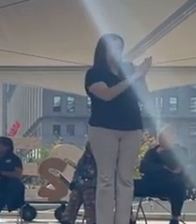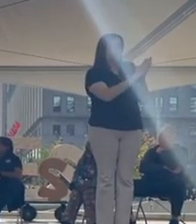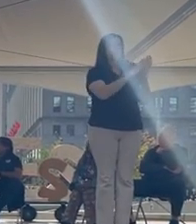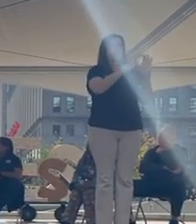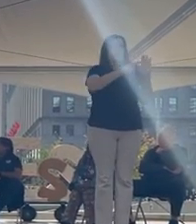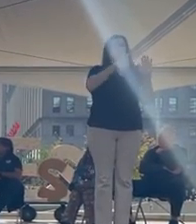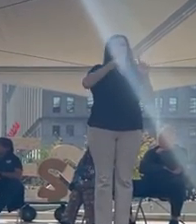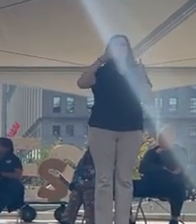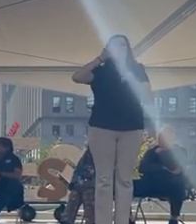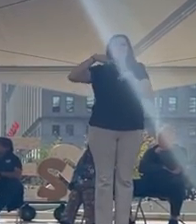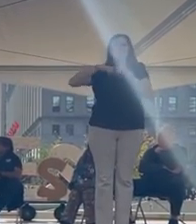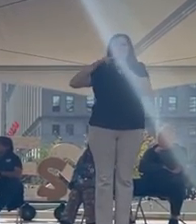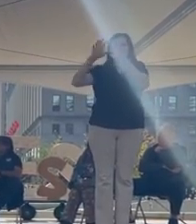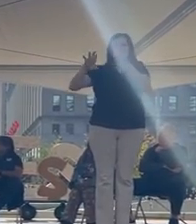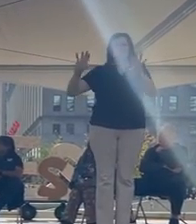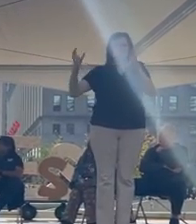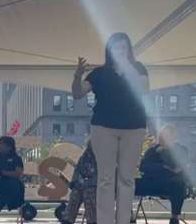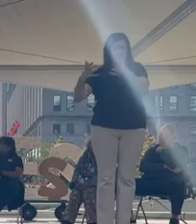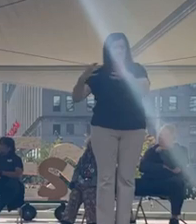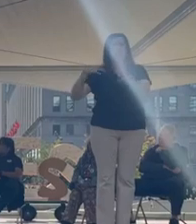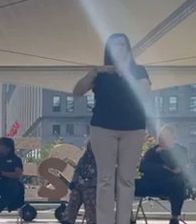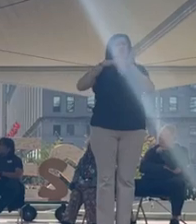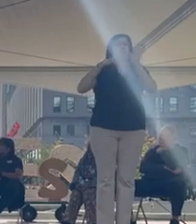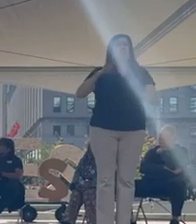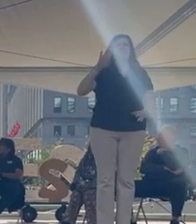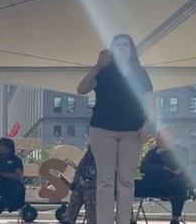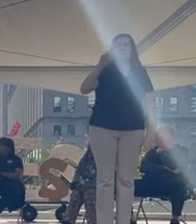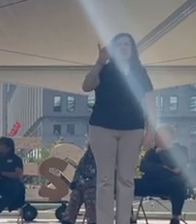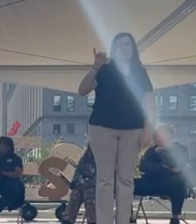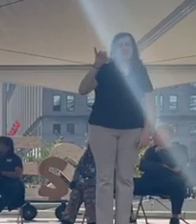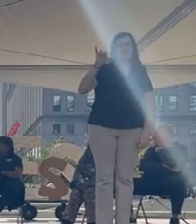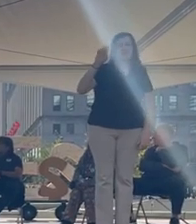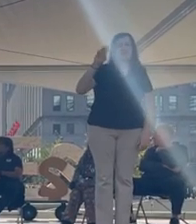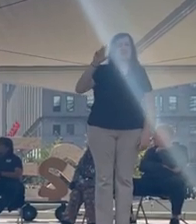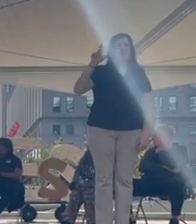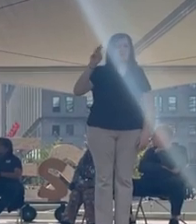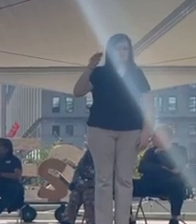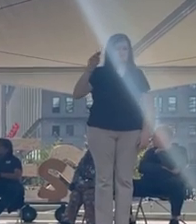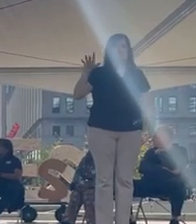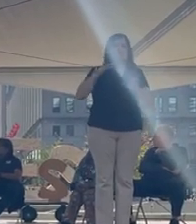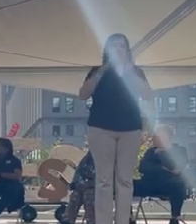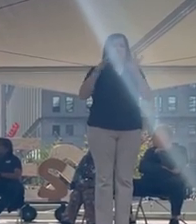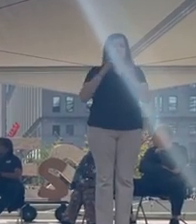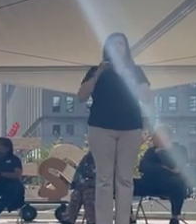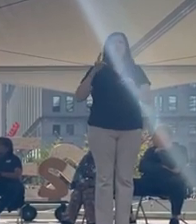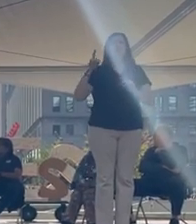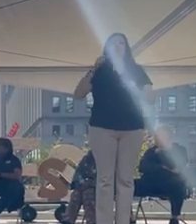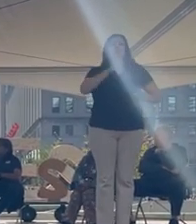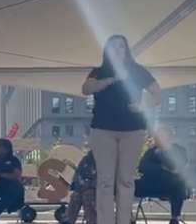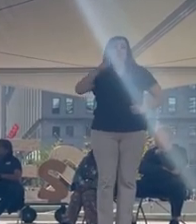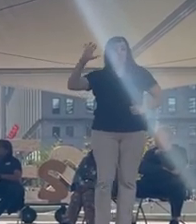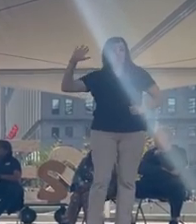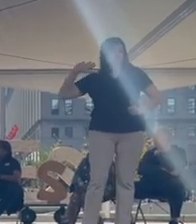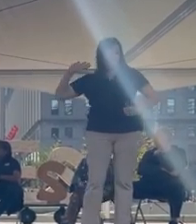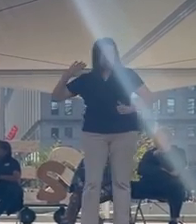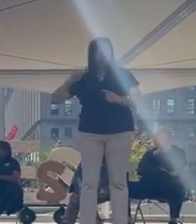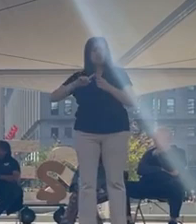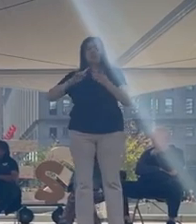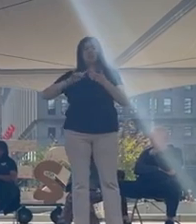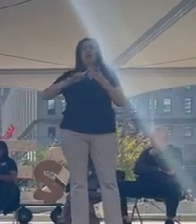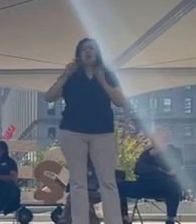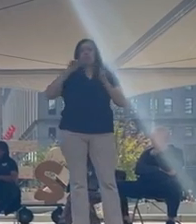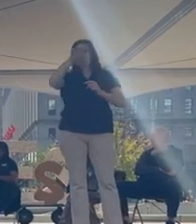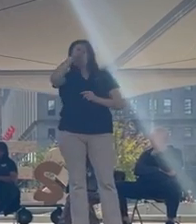Assembly, Representative Betty Cullen at that time stated, "It is our wounded warriors, people recovering from